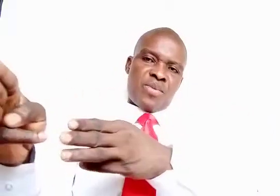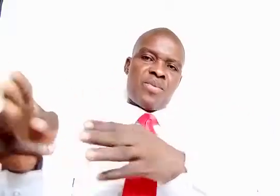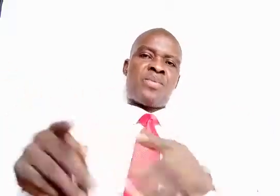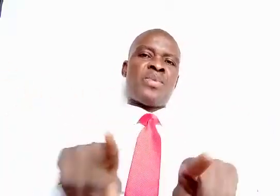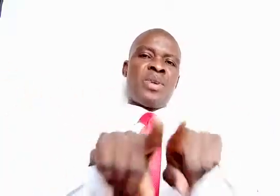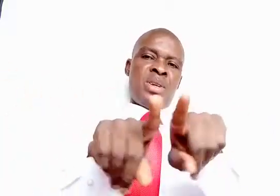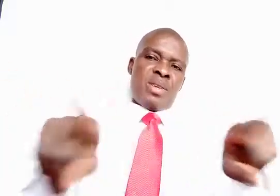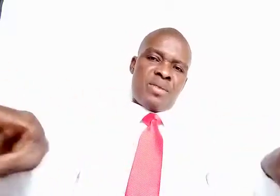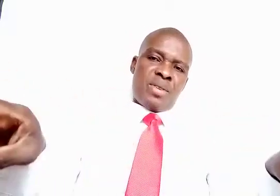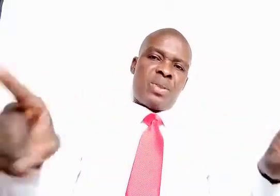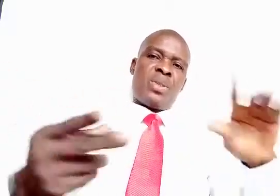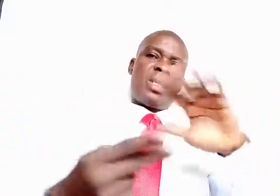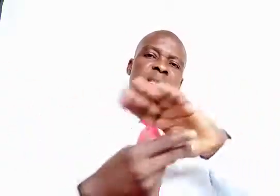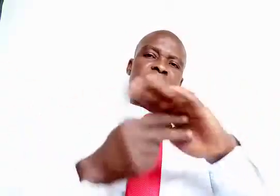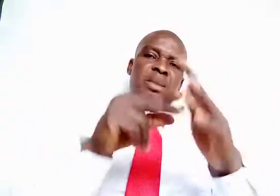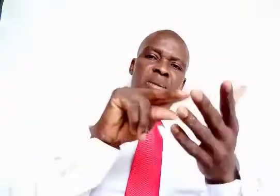Differentiate means to mark as different.